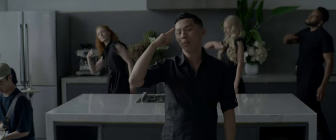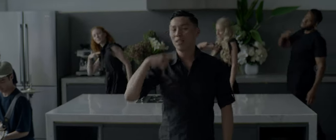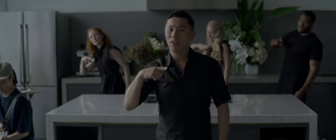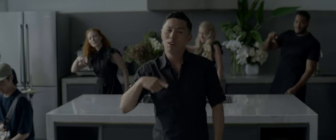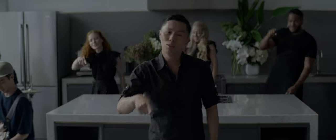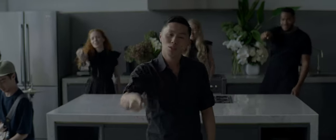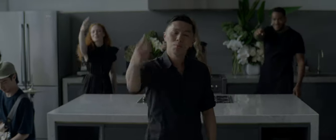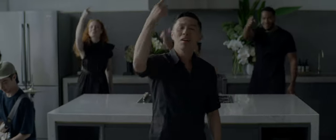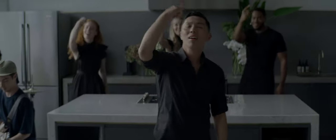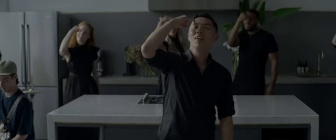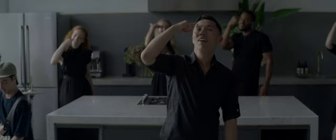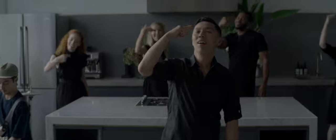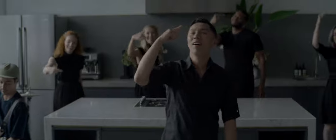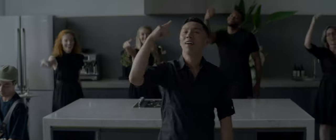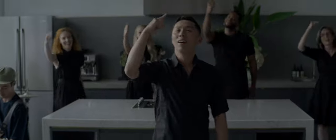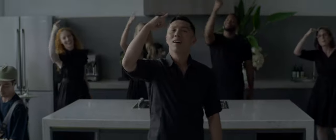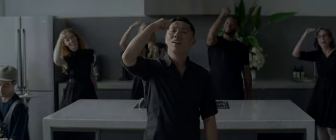'cause you're on my mind.